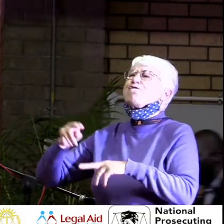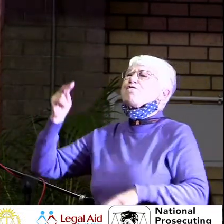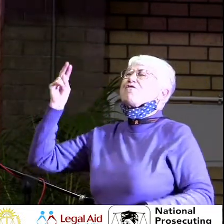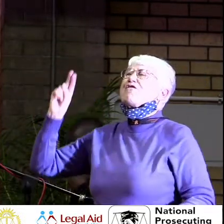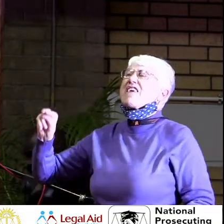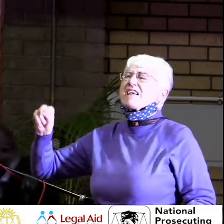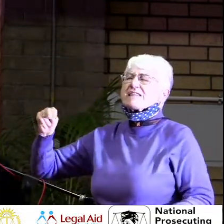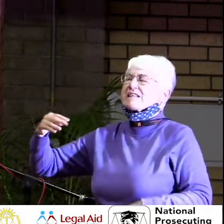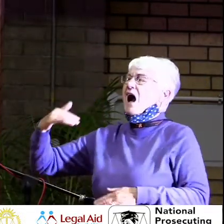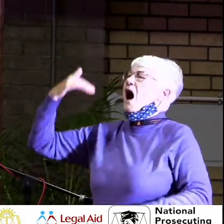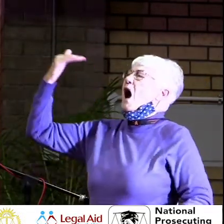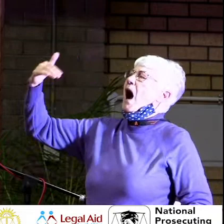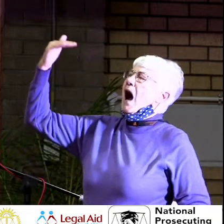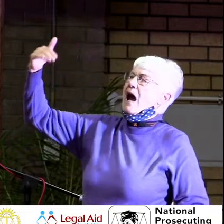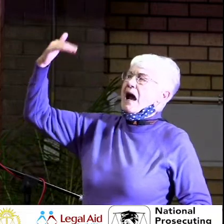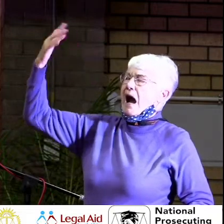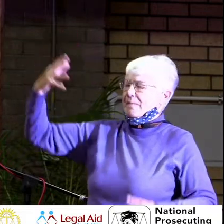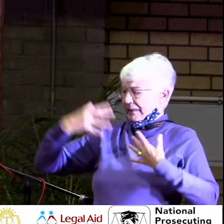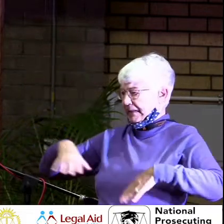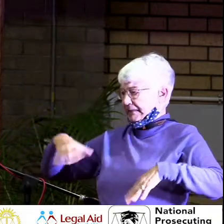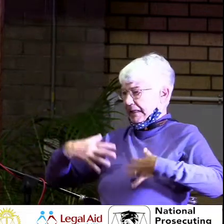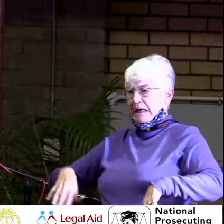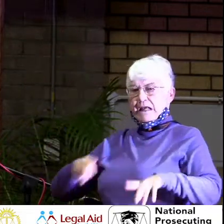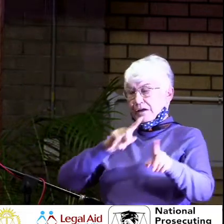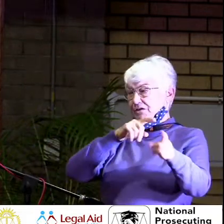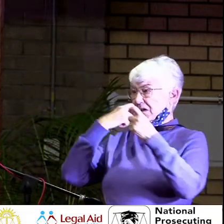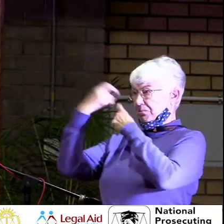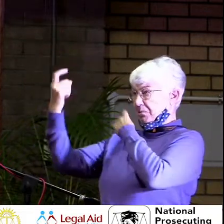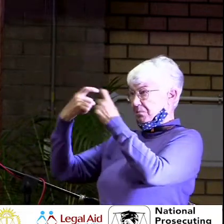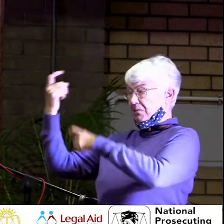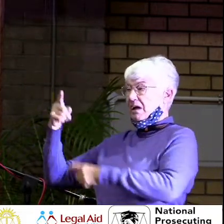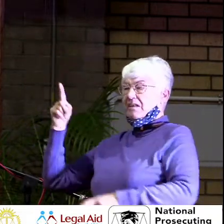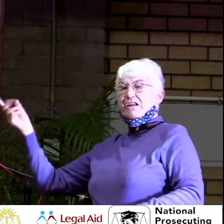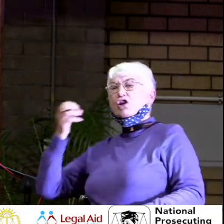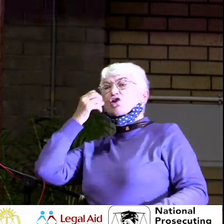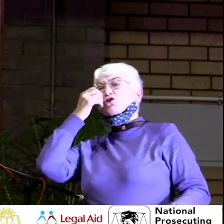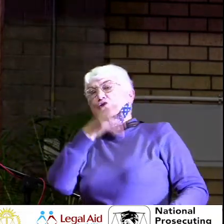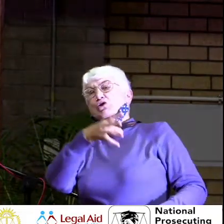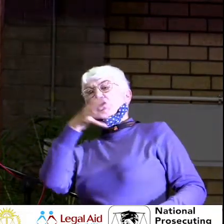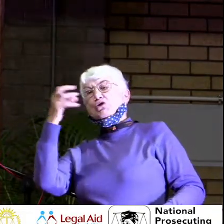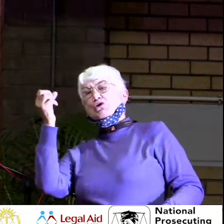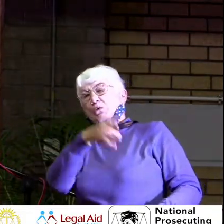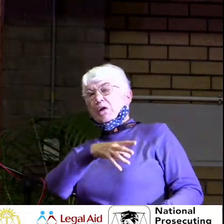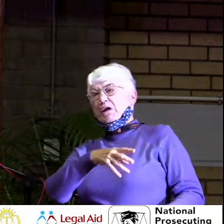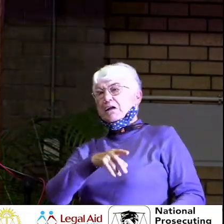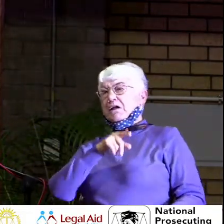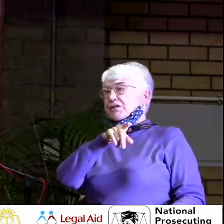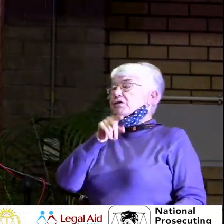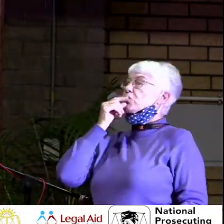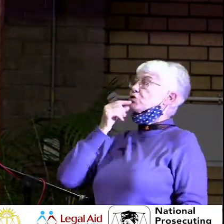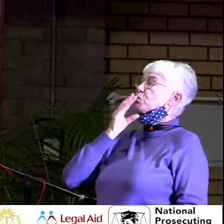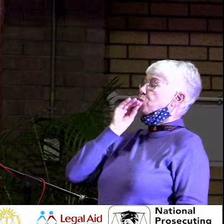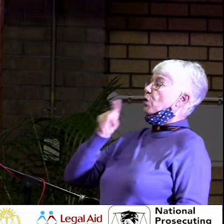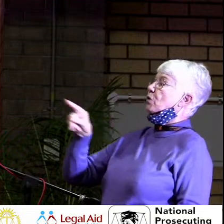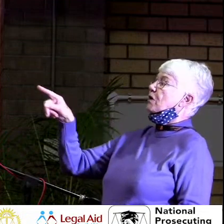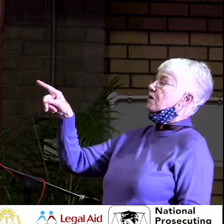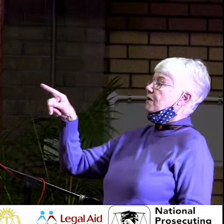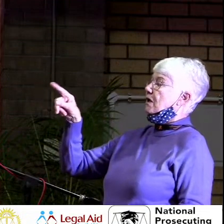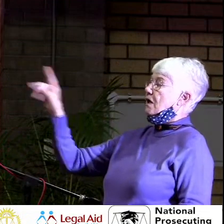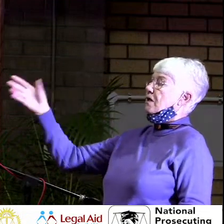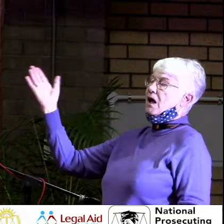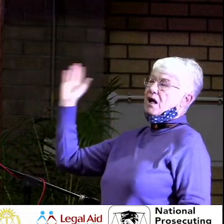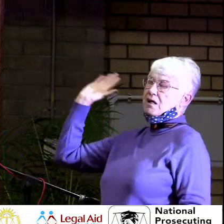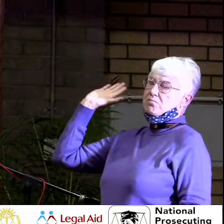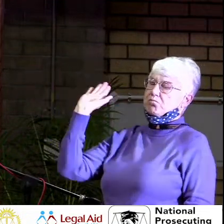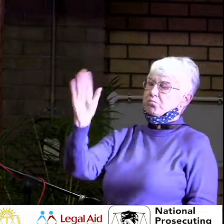asks, dan word sy gevloek en geskel. Sy word sommer deur haar mond geklap. We were able